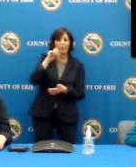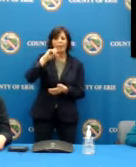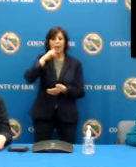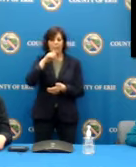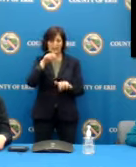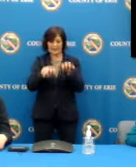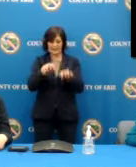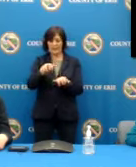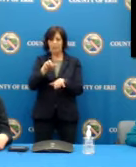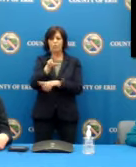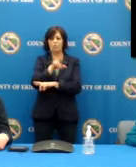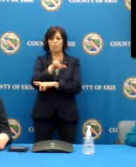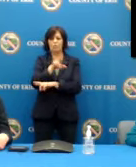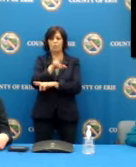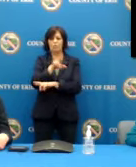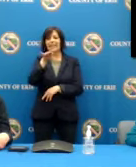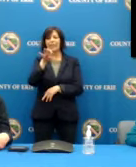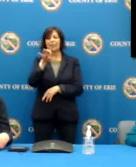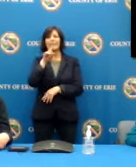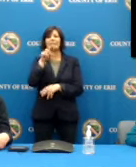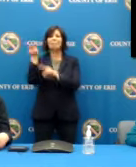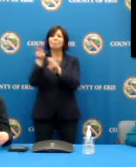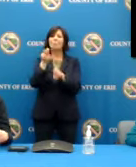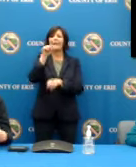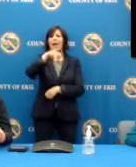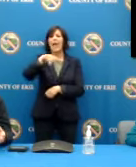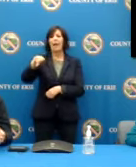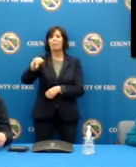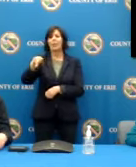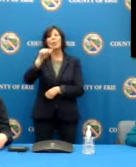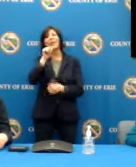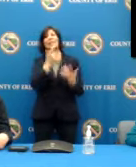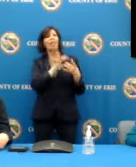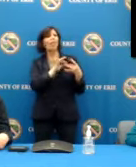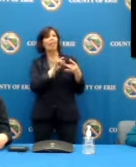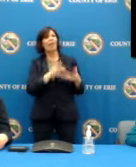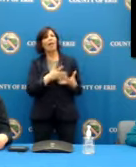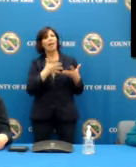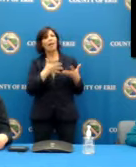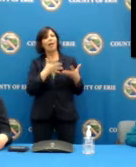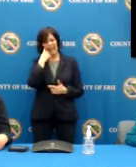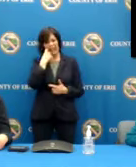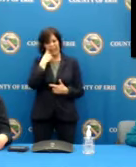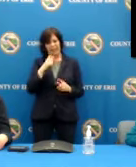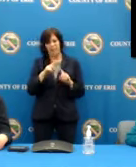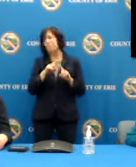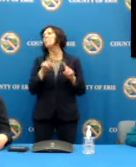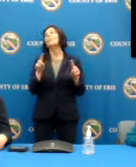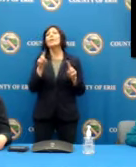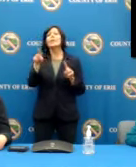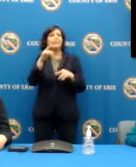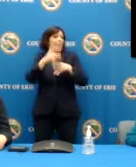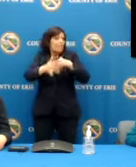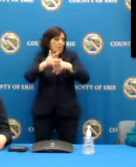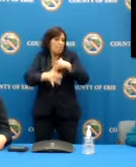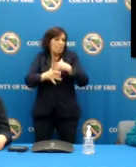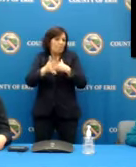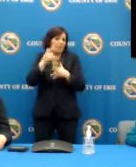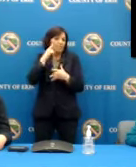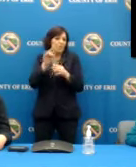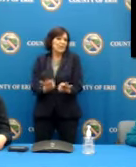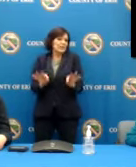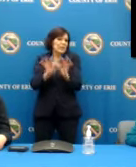Ready Erie, and you'll be able to get our Ready Erie app. We haven't talked a lot about it during the COVID-19 outbreak, but it is available as well for